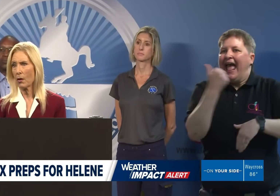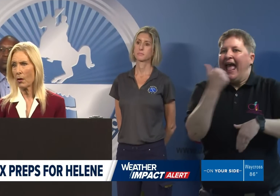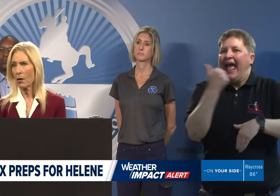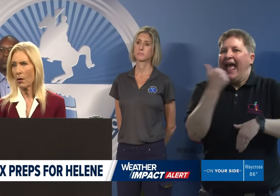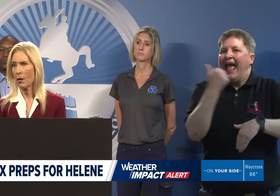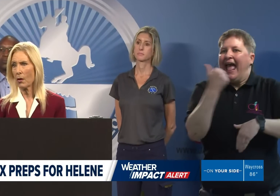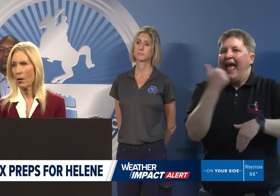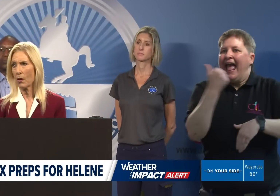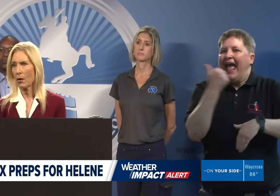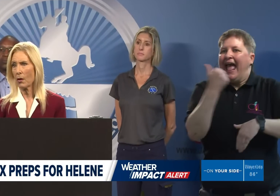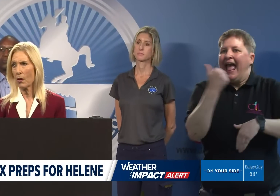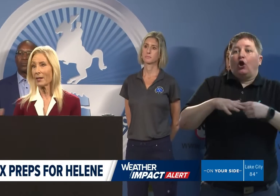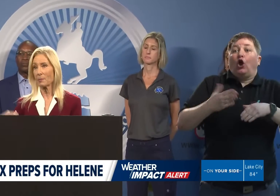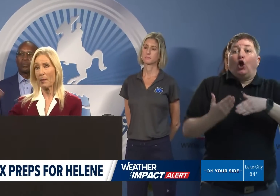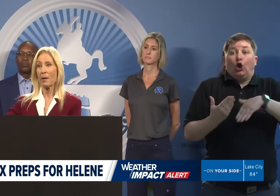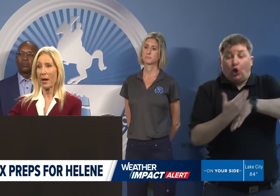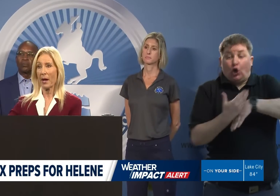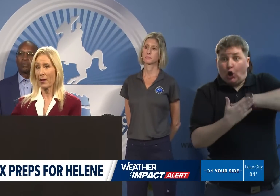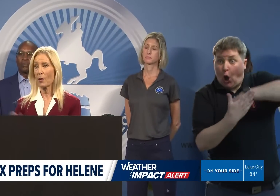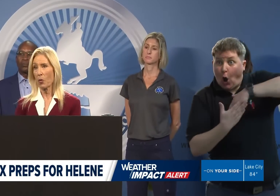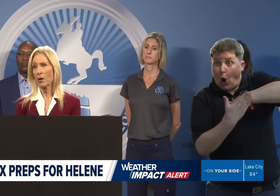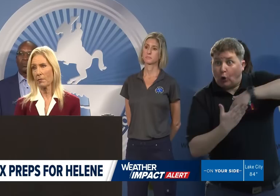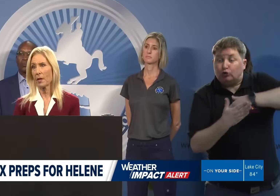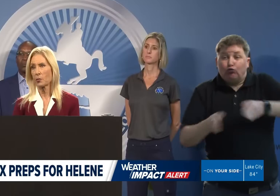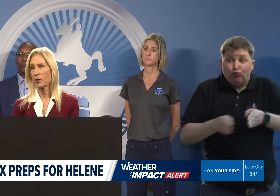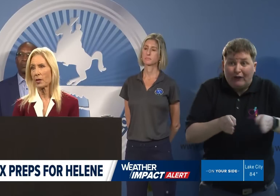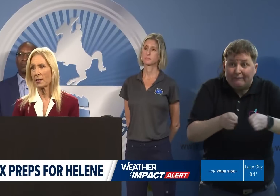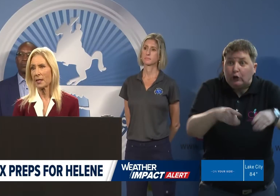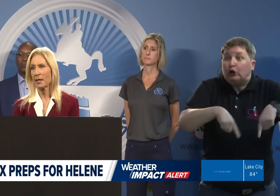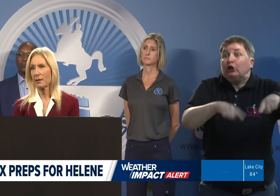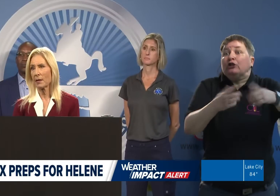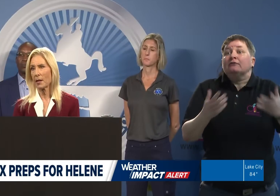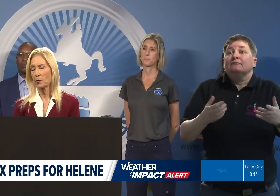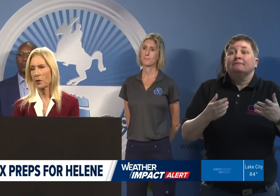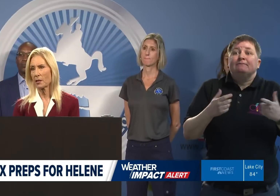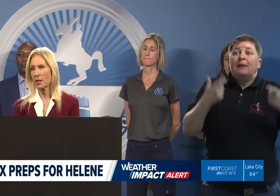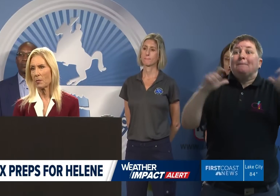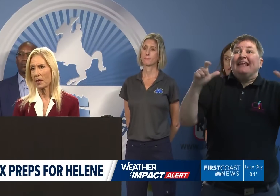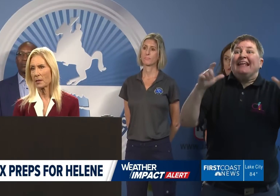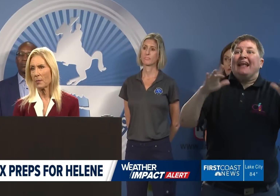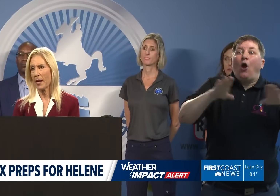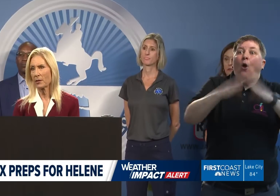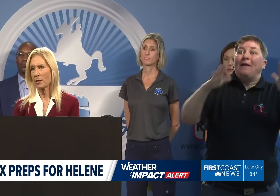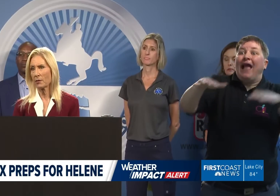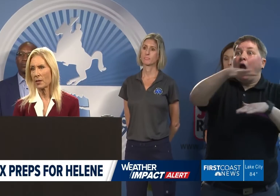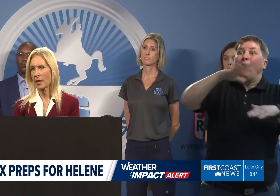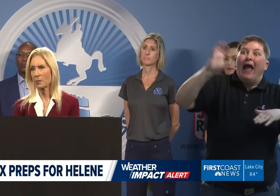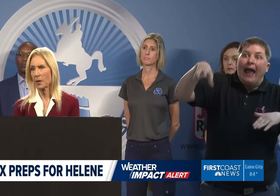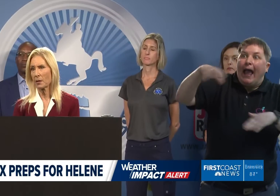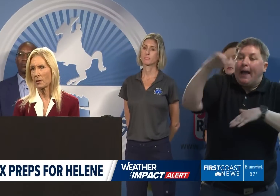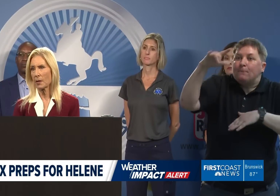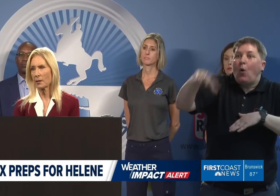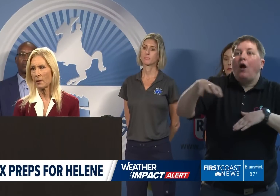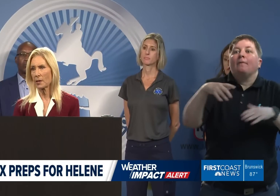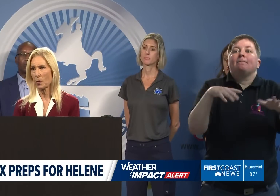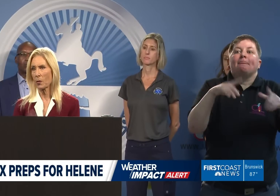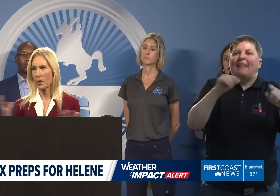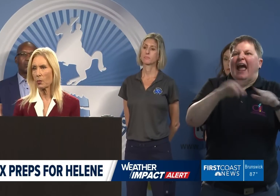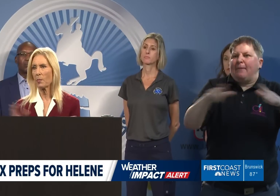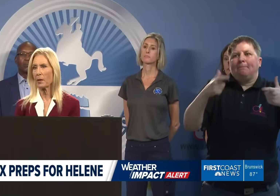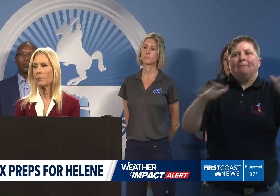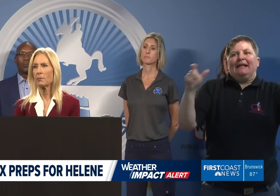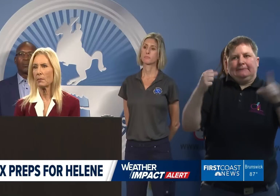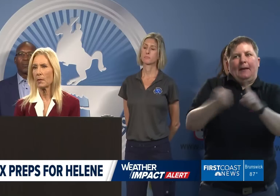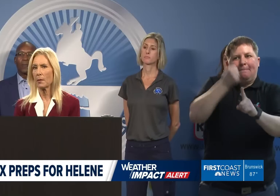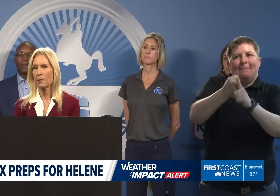the river, big open areas, maybe up by the airport. That's where you're going to see, the biggest impact on those things, because that's where the